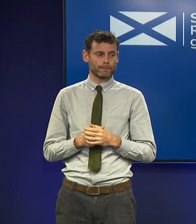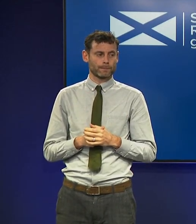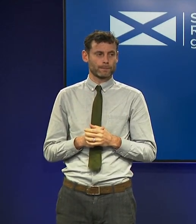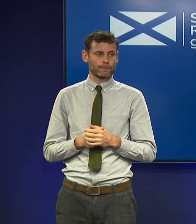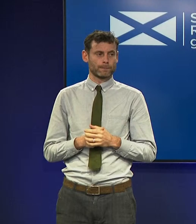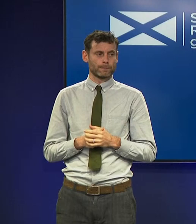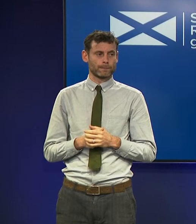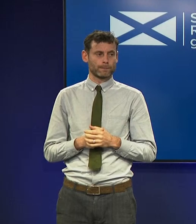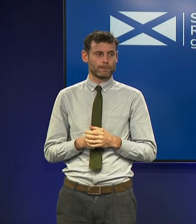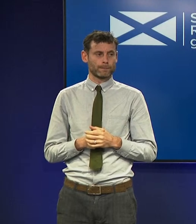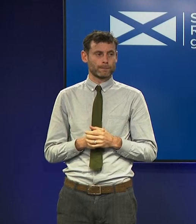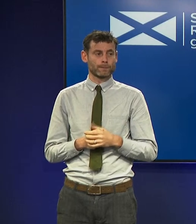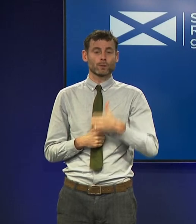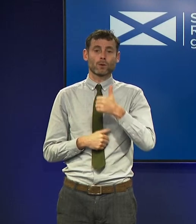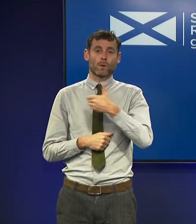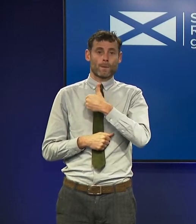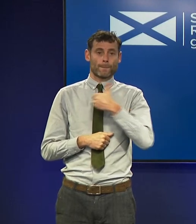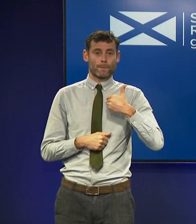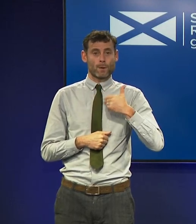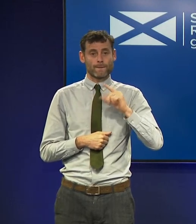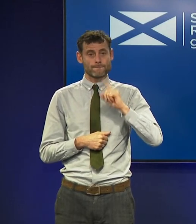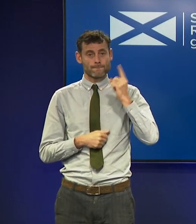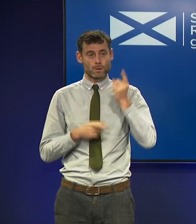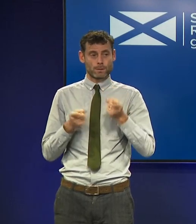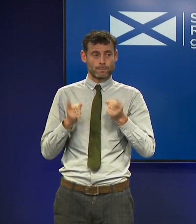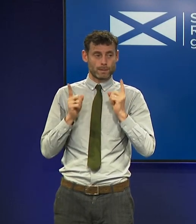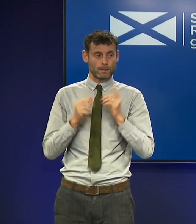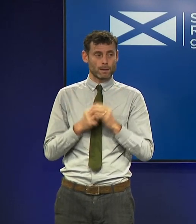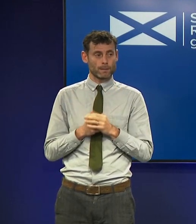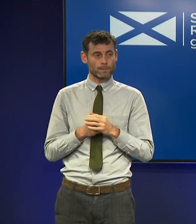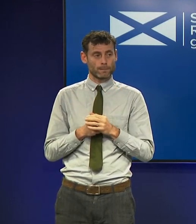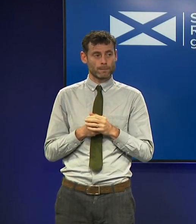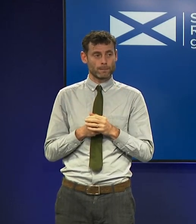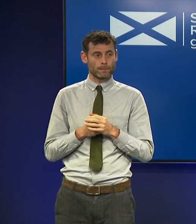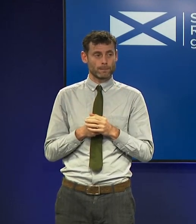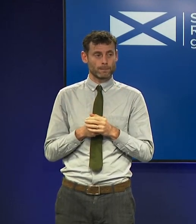Hi, good morning. First Minister, can I ask how the